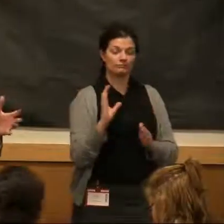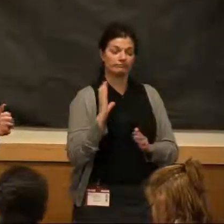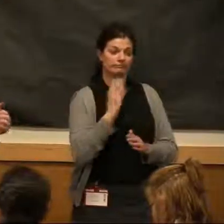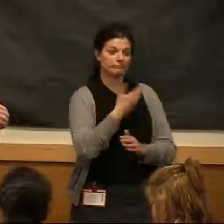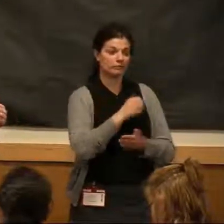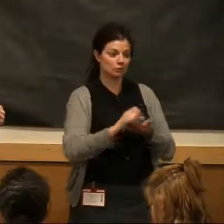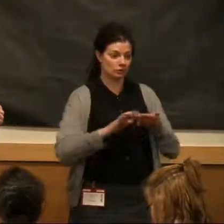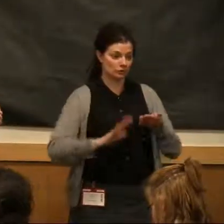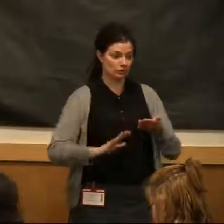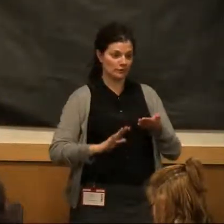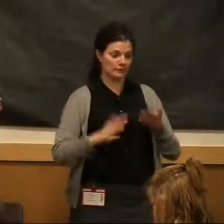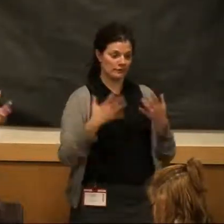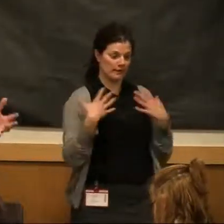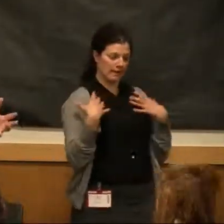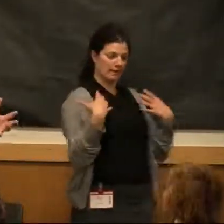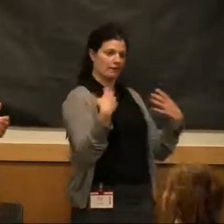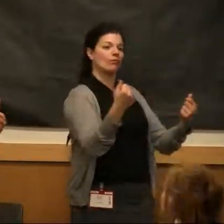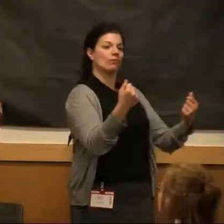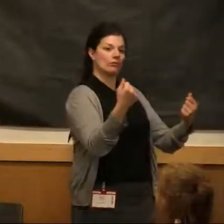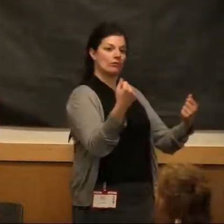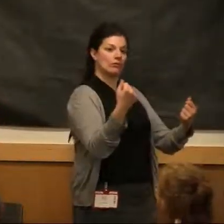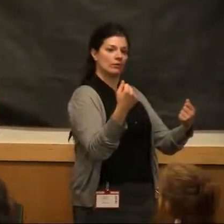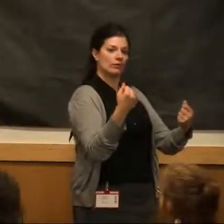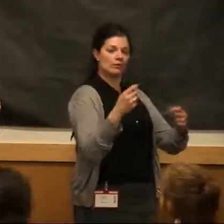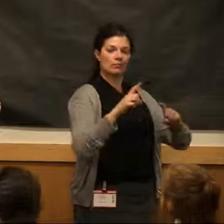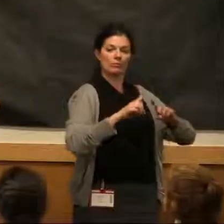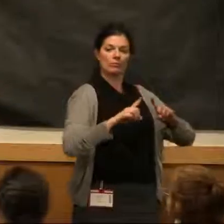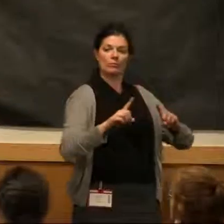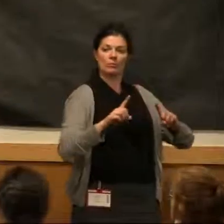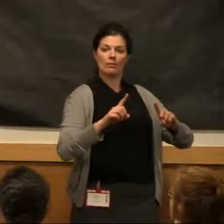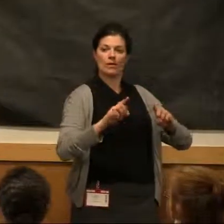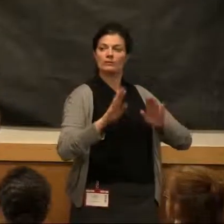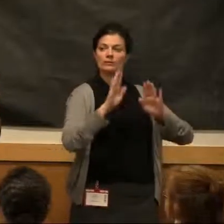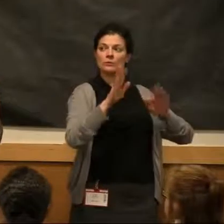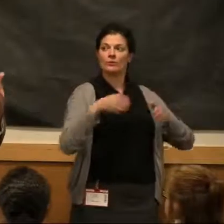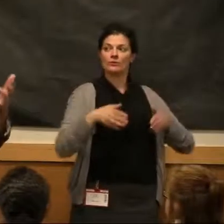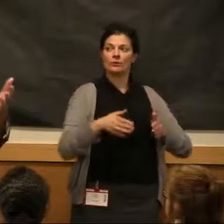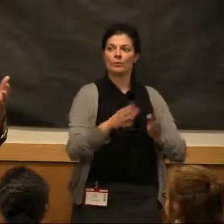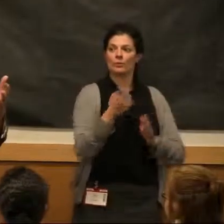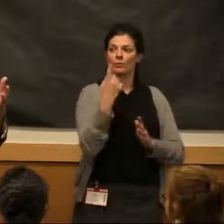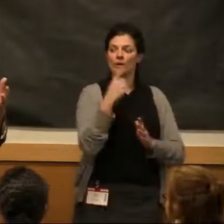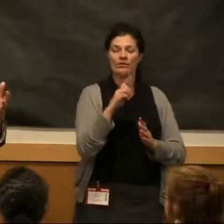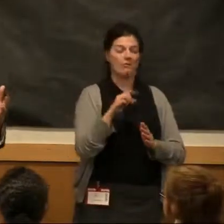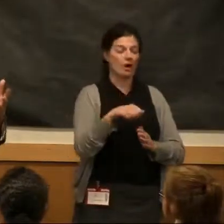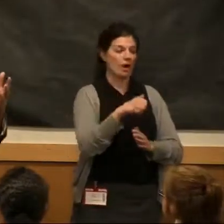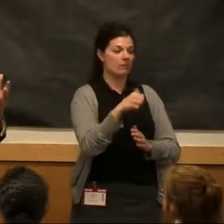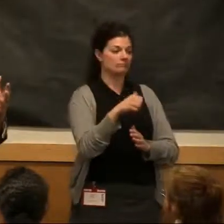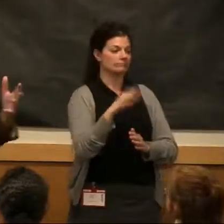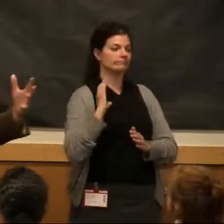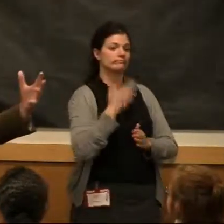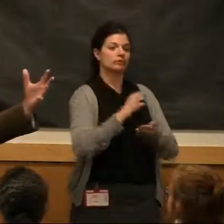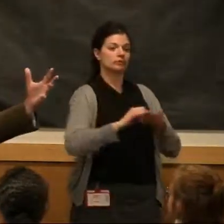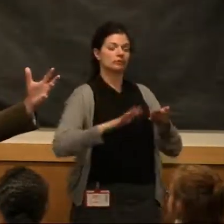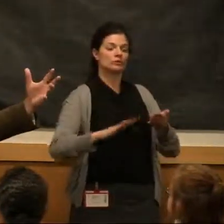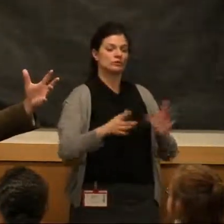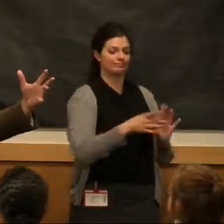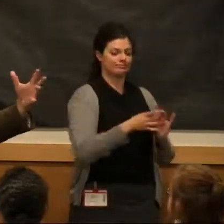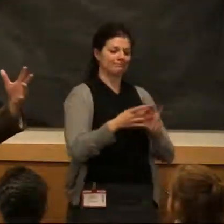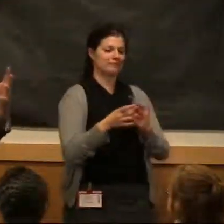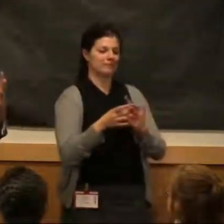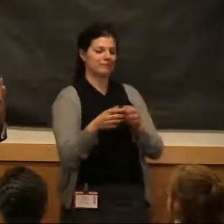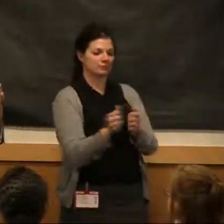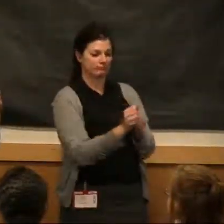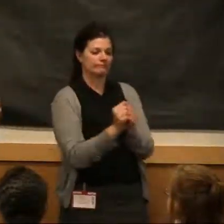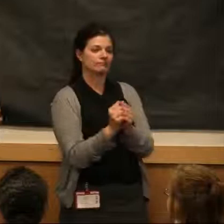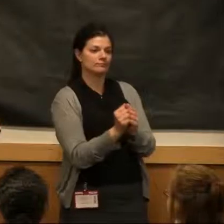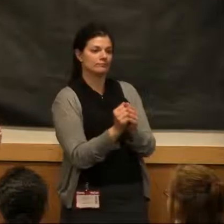fit and stay healthy, but it's also a great way for our students to connect with other students. In the afternoons, lots